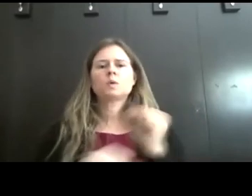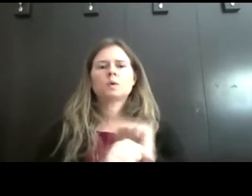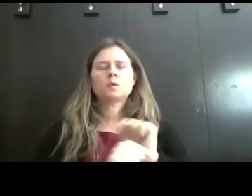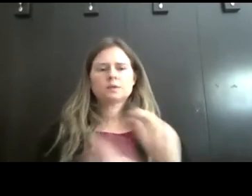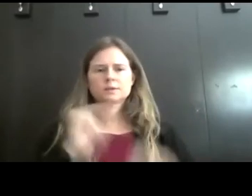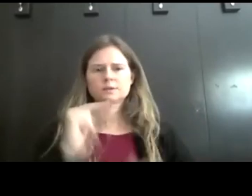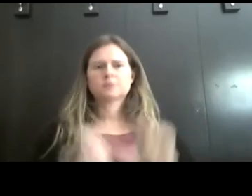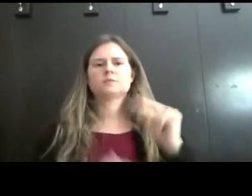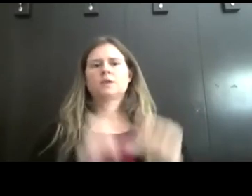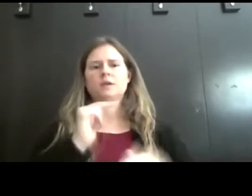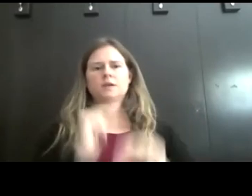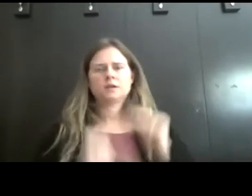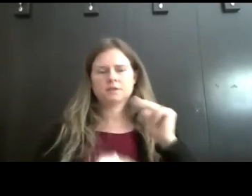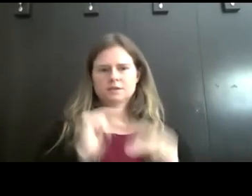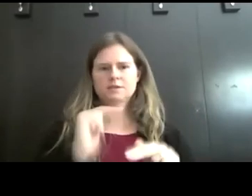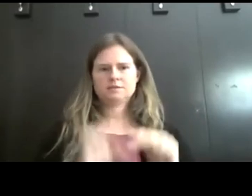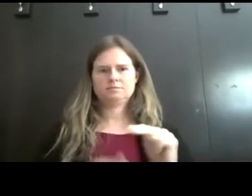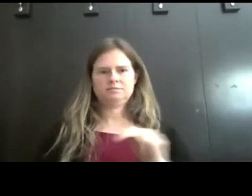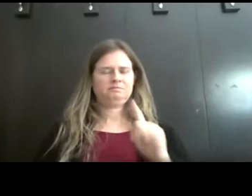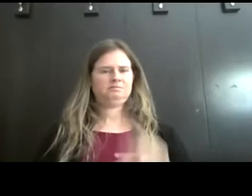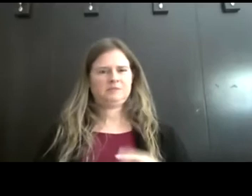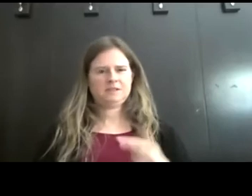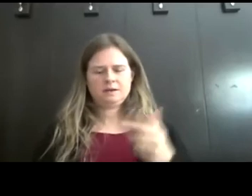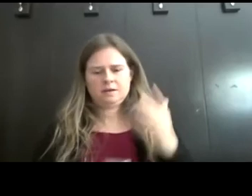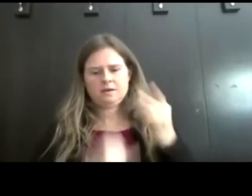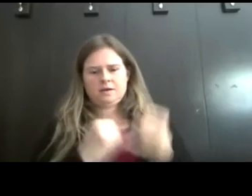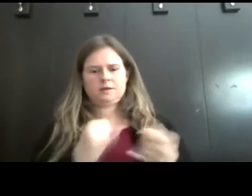until the last few months of his life.